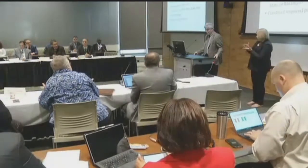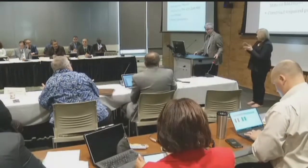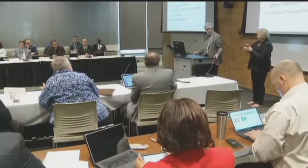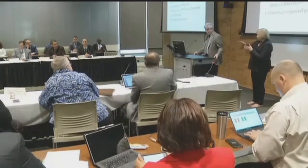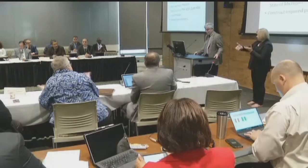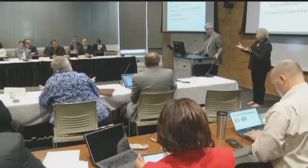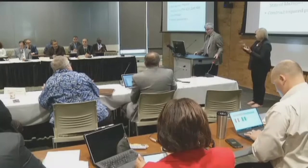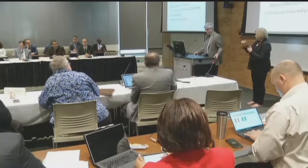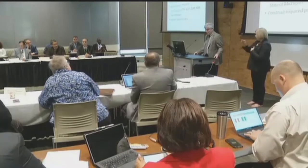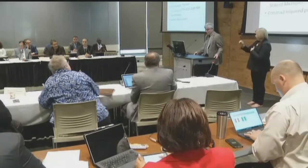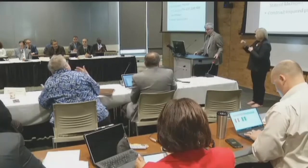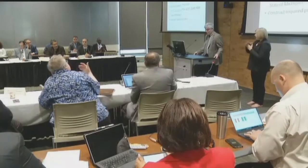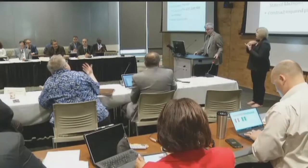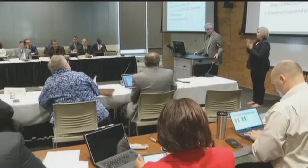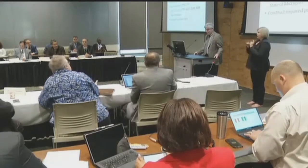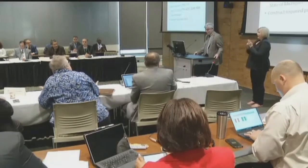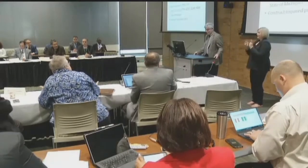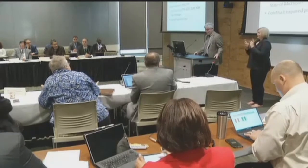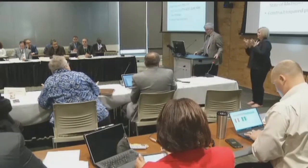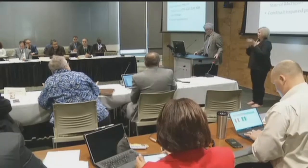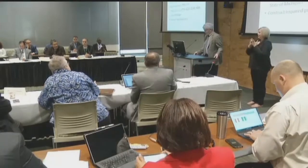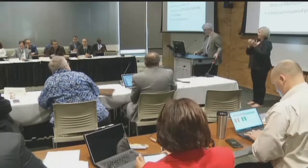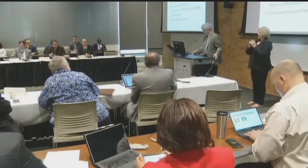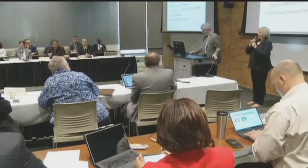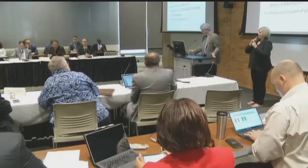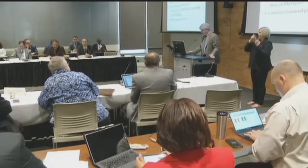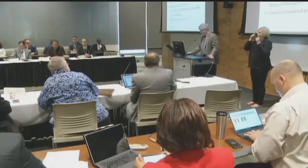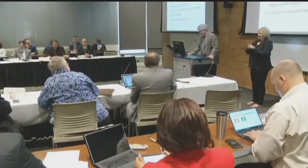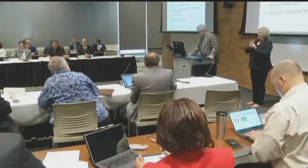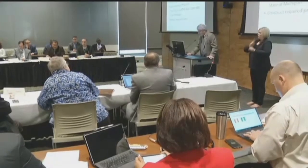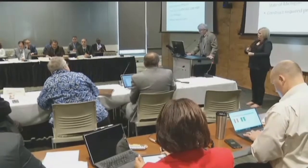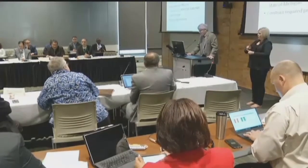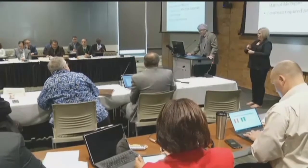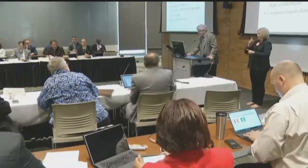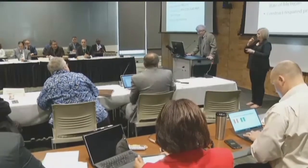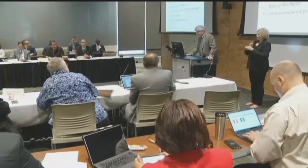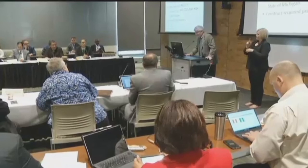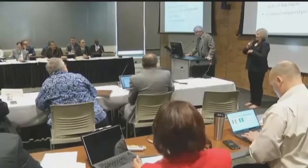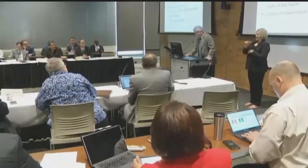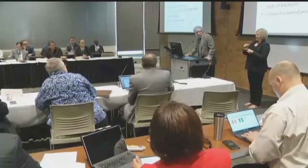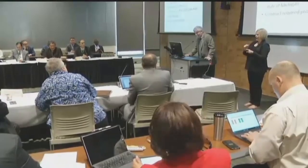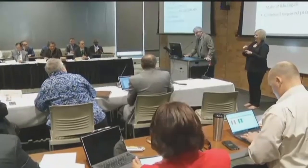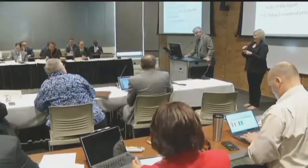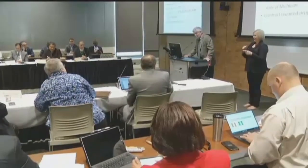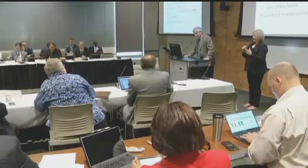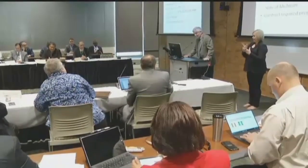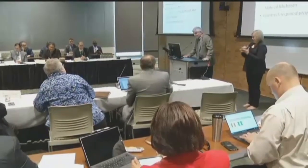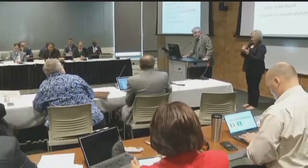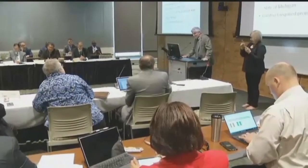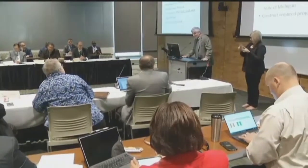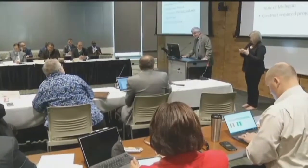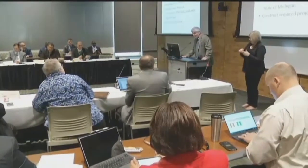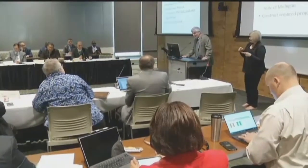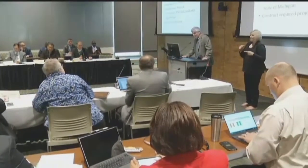made a commitment on that consent order to use KWA water to do that? I'm an engineer, not a lawyer, so that's being